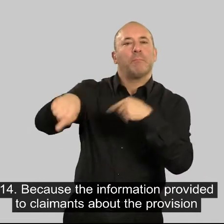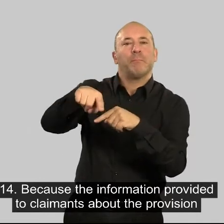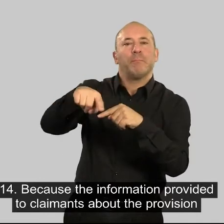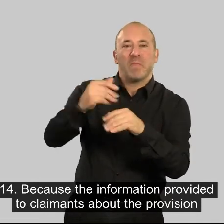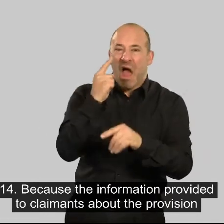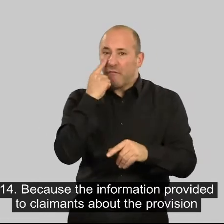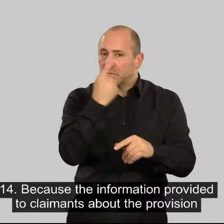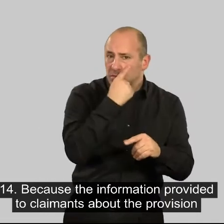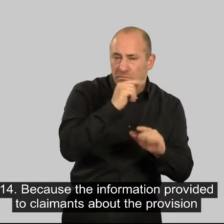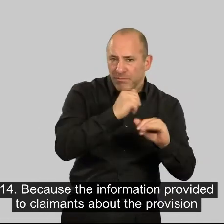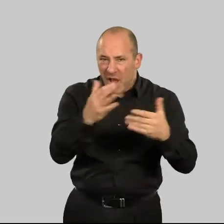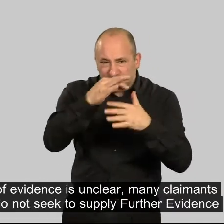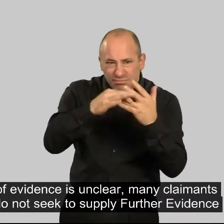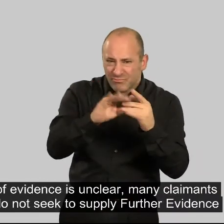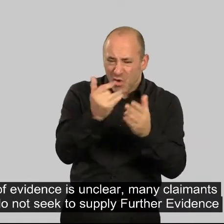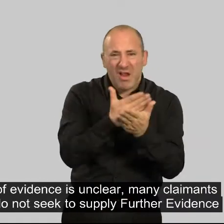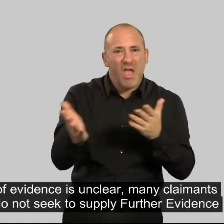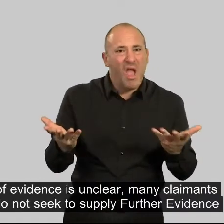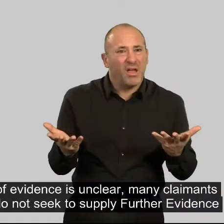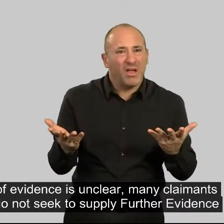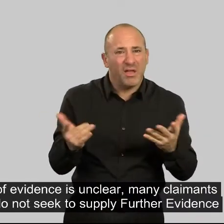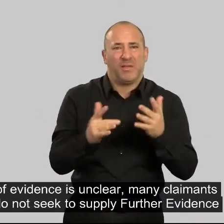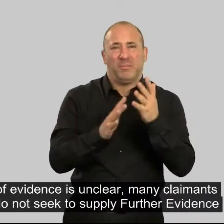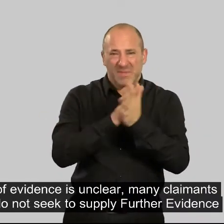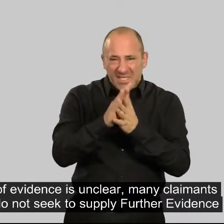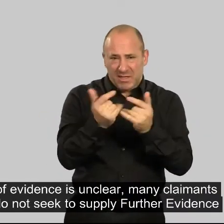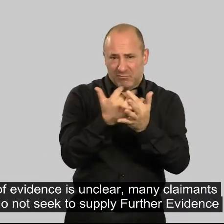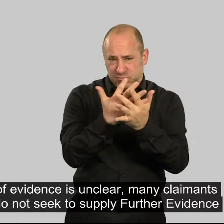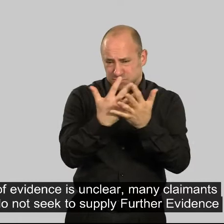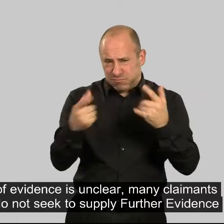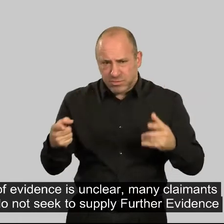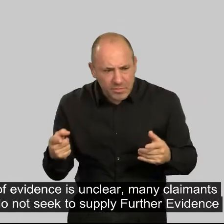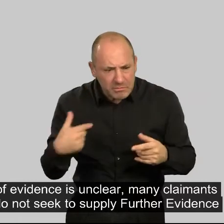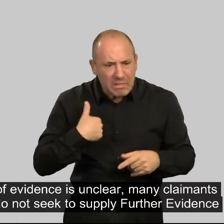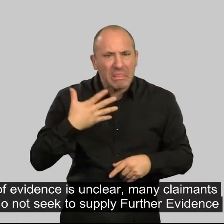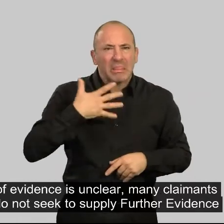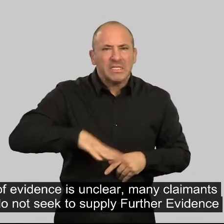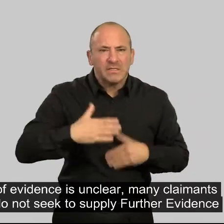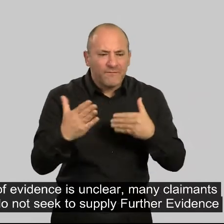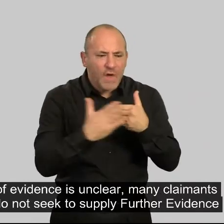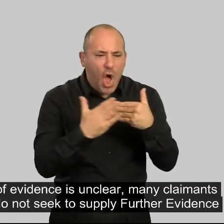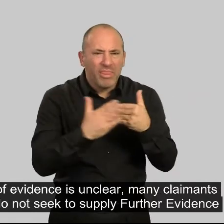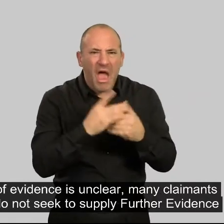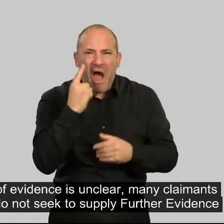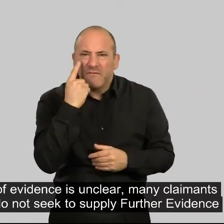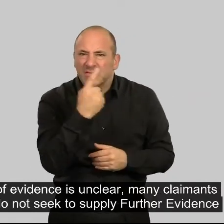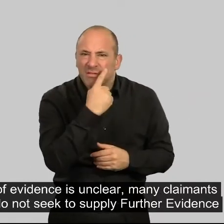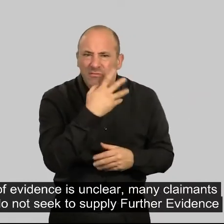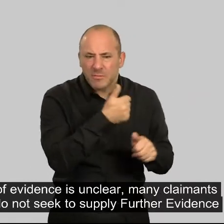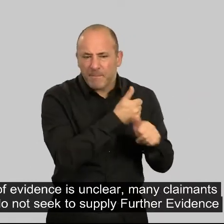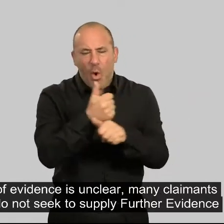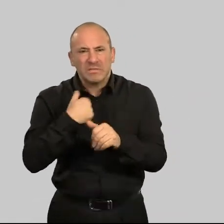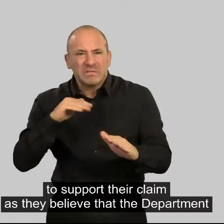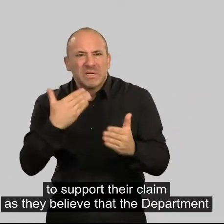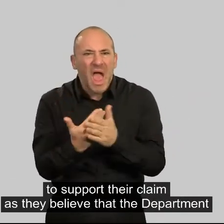unclear, many claimants do not seek to supply further evidence to support their claim,